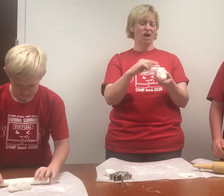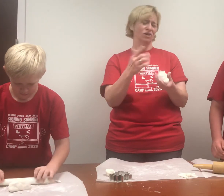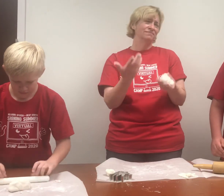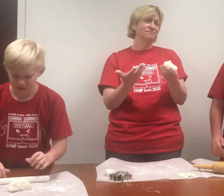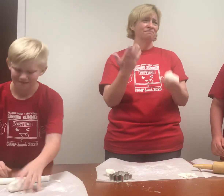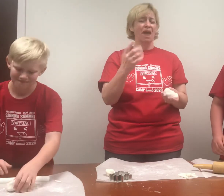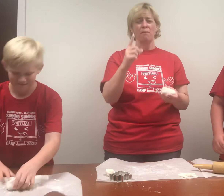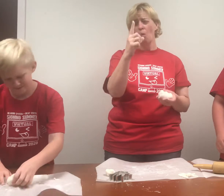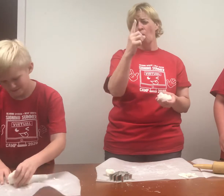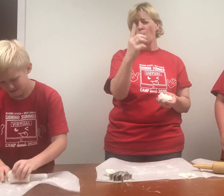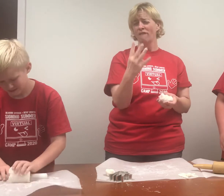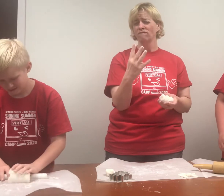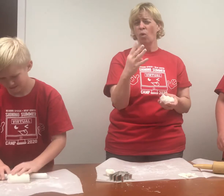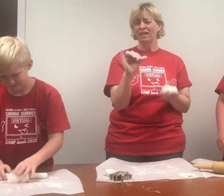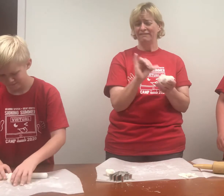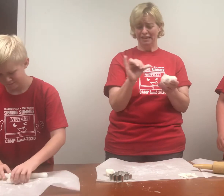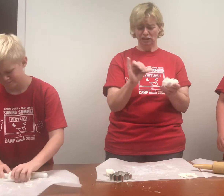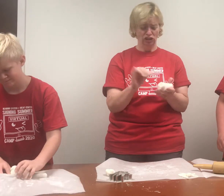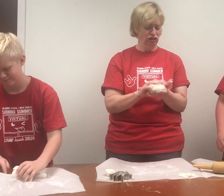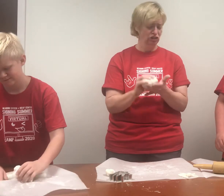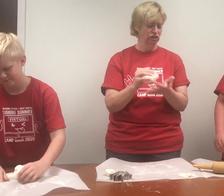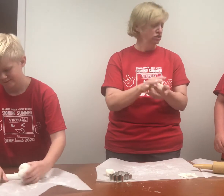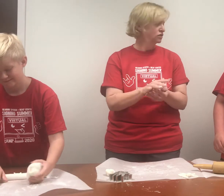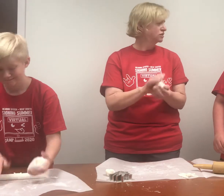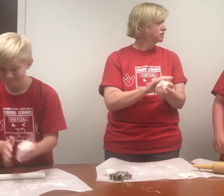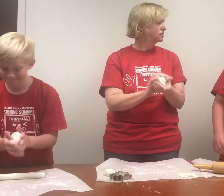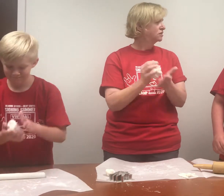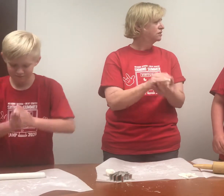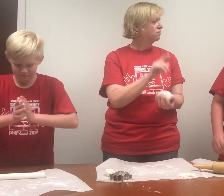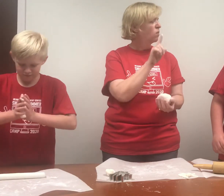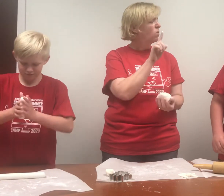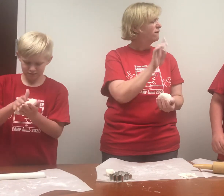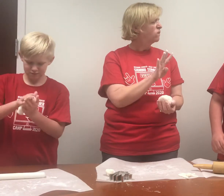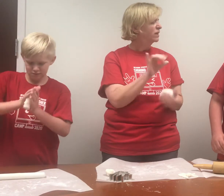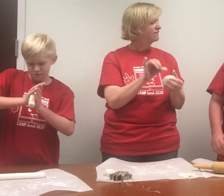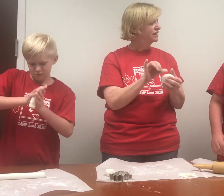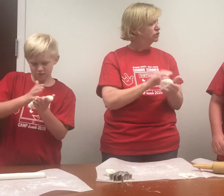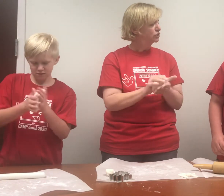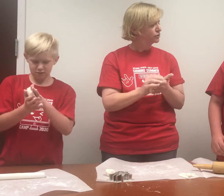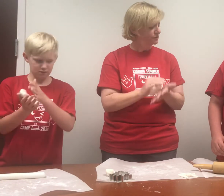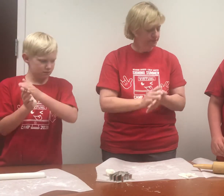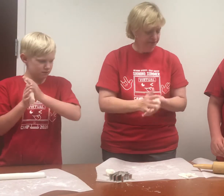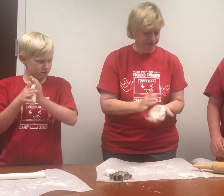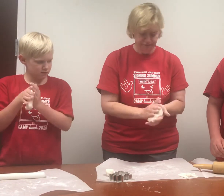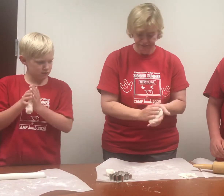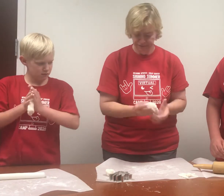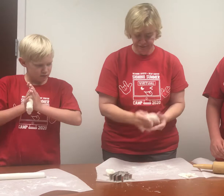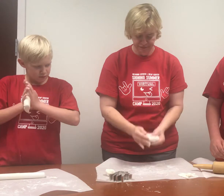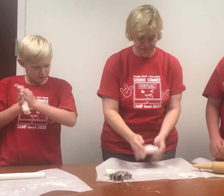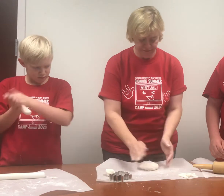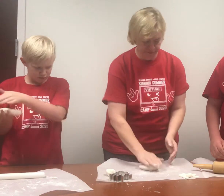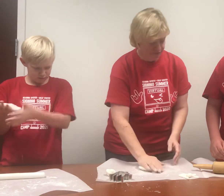some of the stickiness. And then you'll want to roll it out to maybe 1/4 of an inch in thickness.